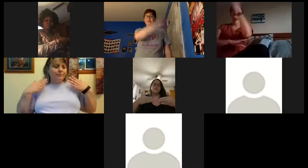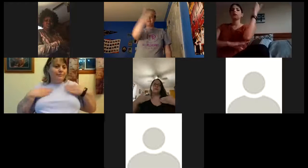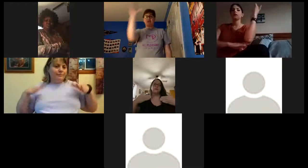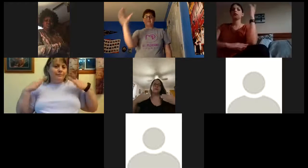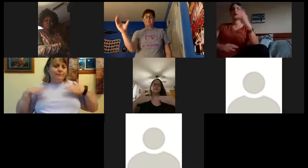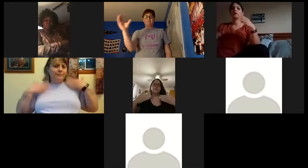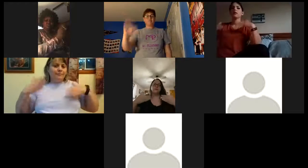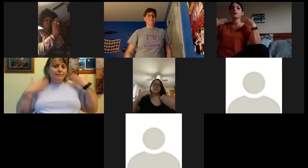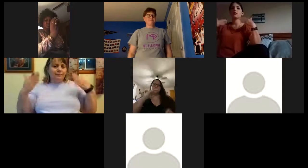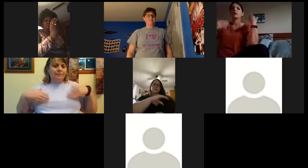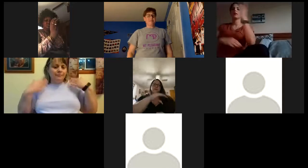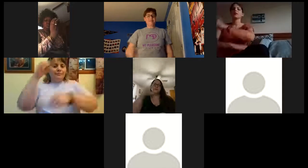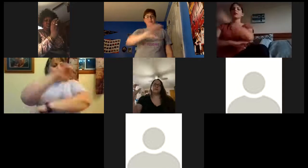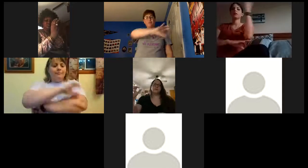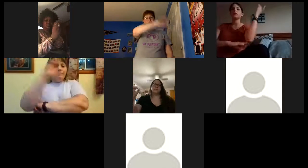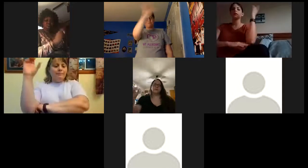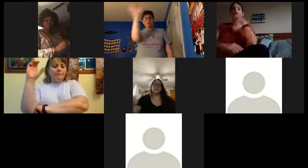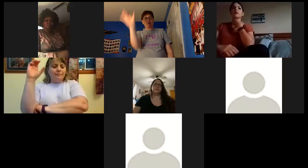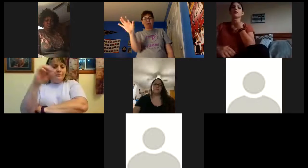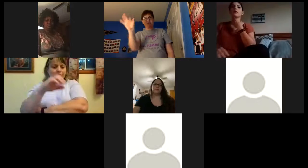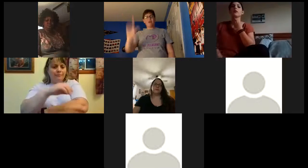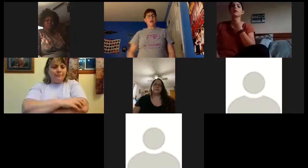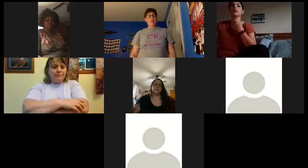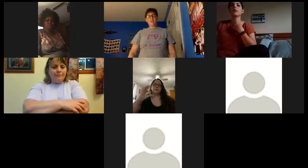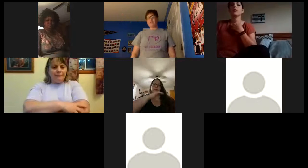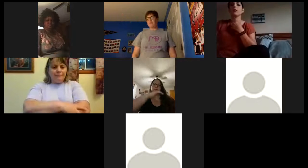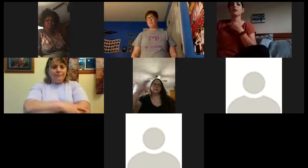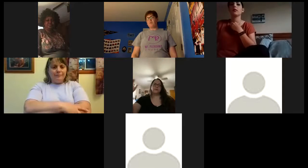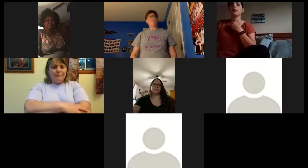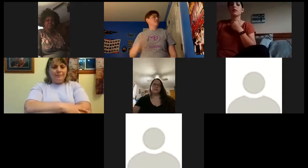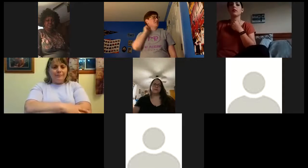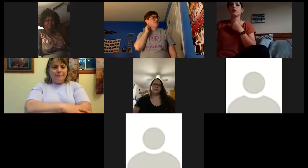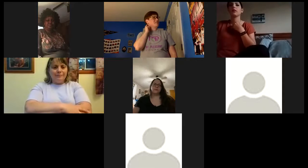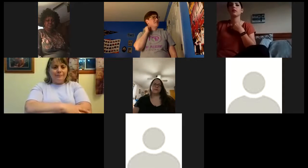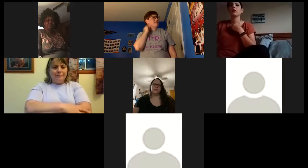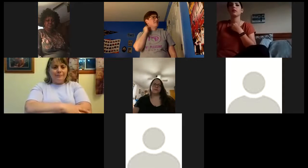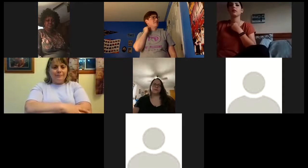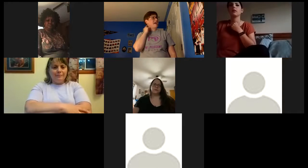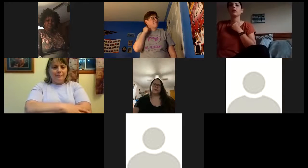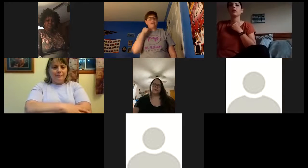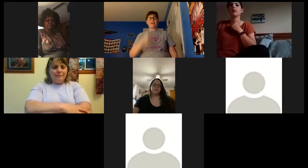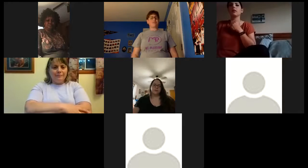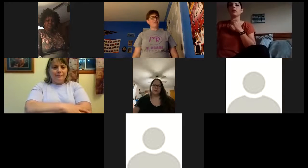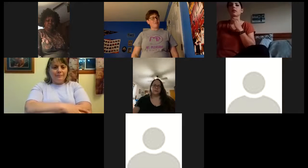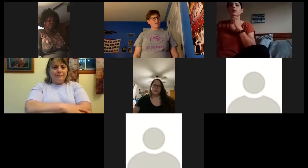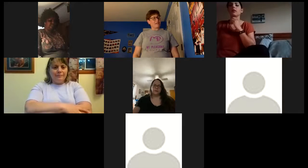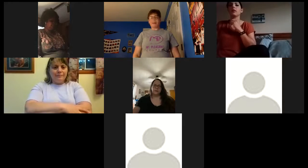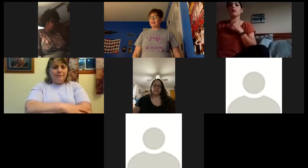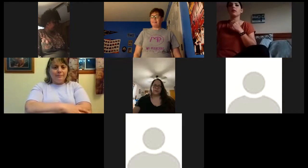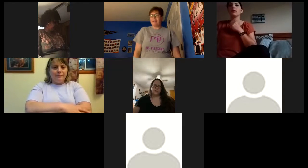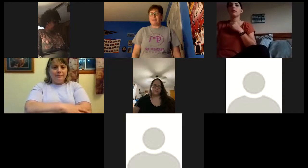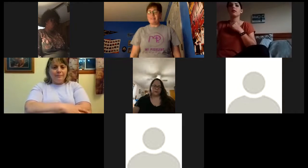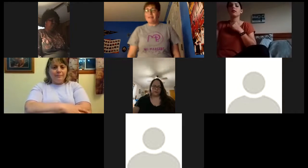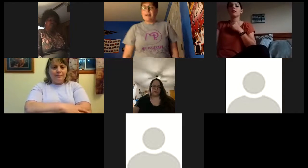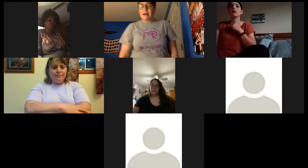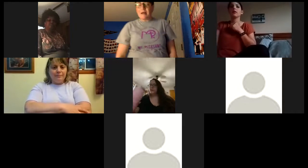Merry Christmas. Yeah, it's like pretty. It's a pretty little banner. I wish it was a little bit more religious, actually, when I think about it.